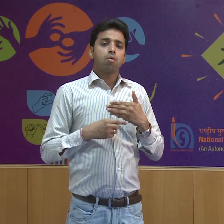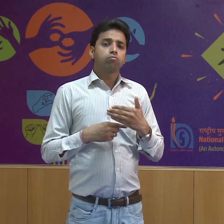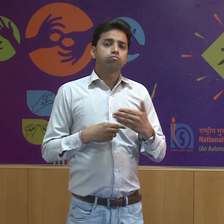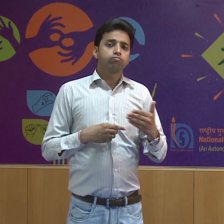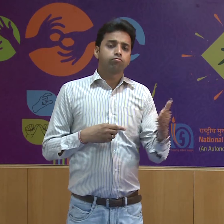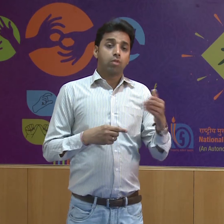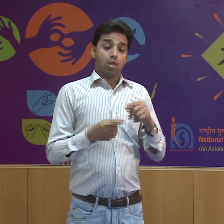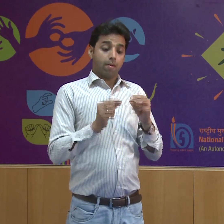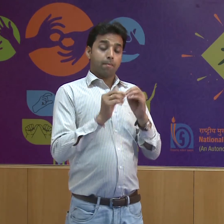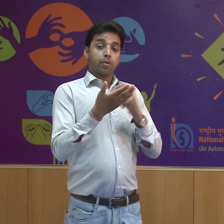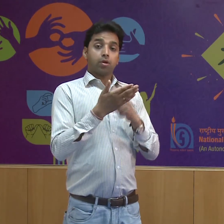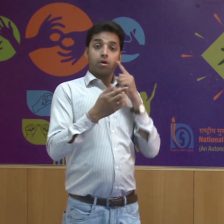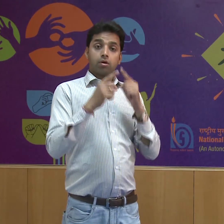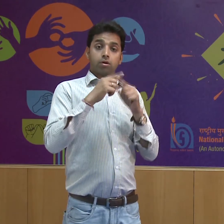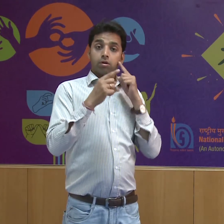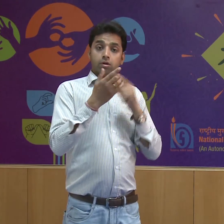laid during the British rule.